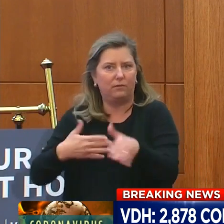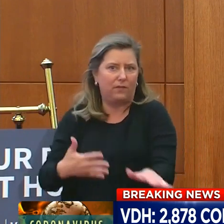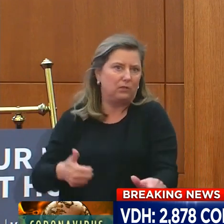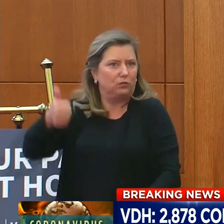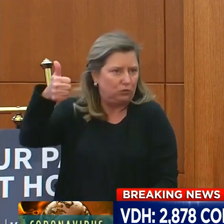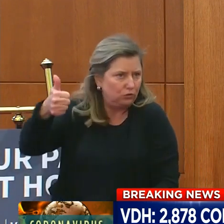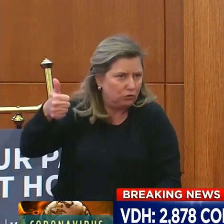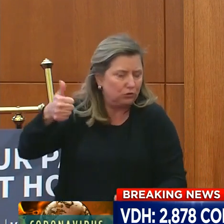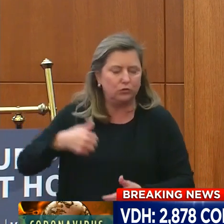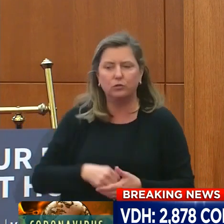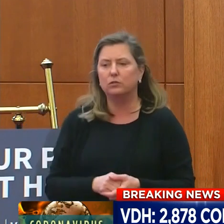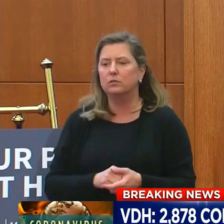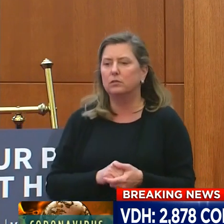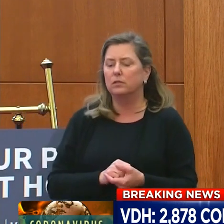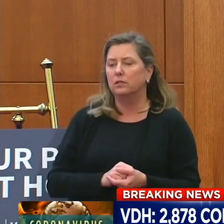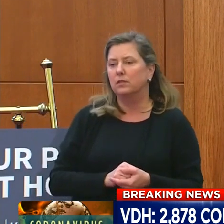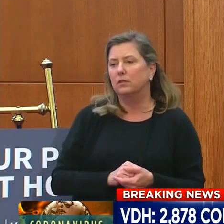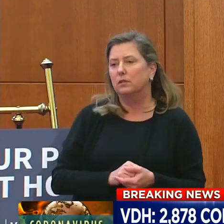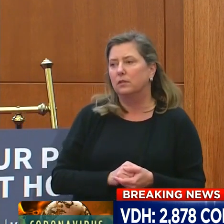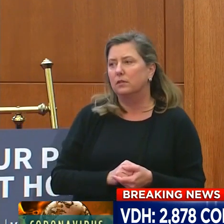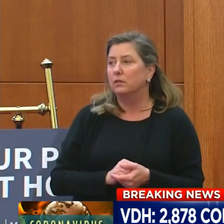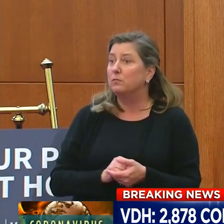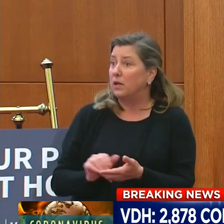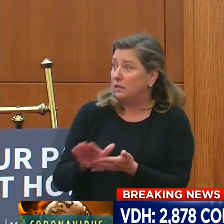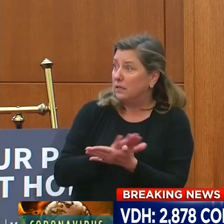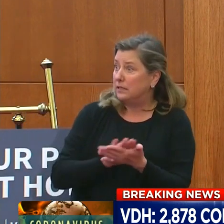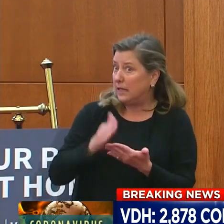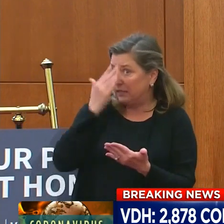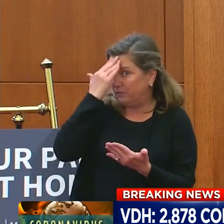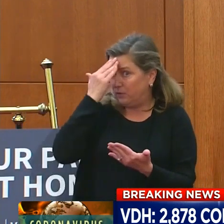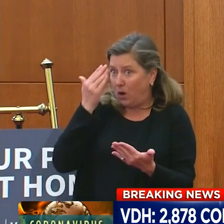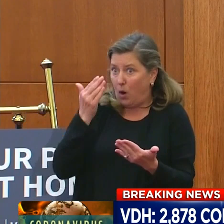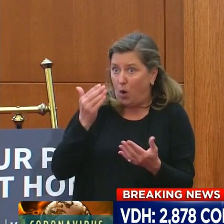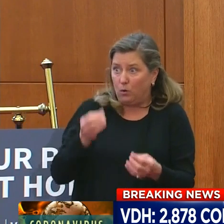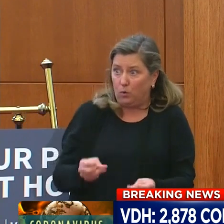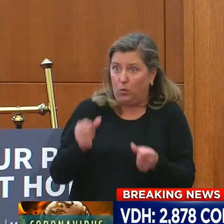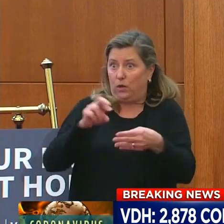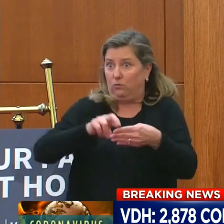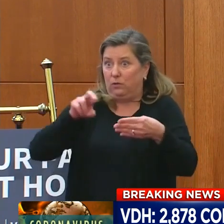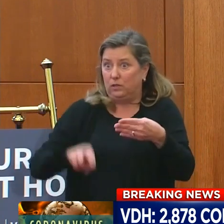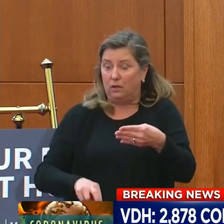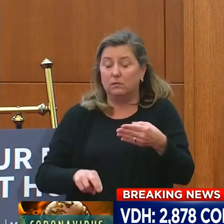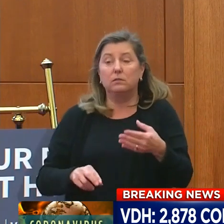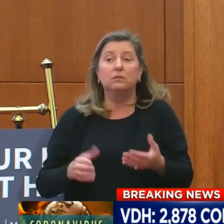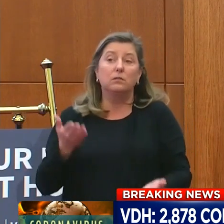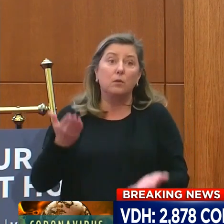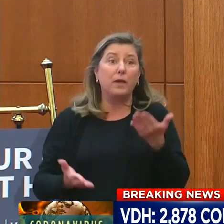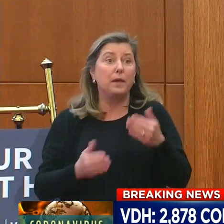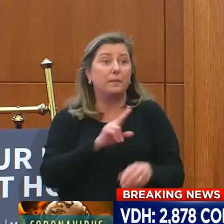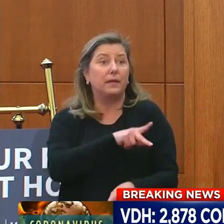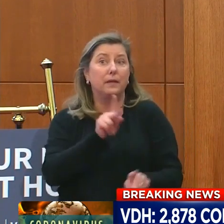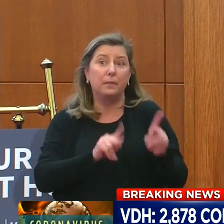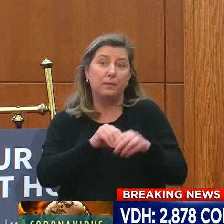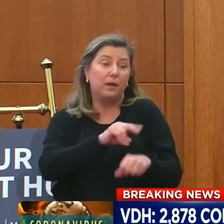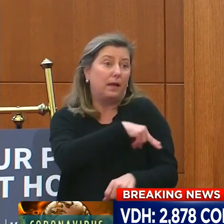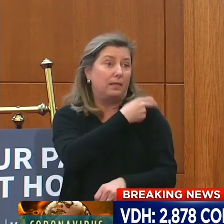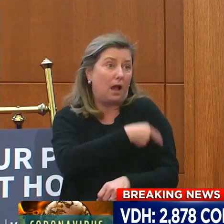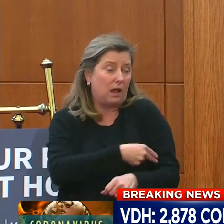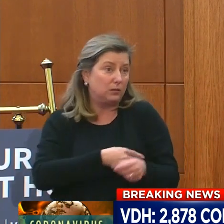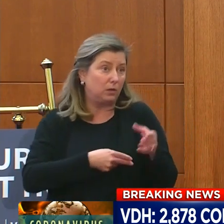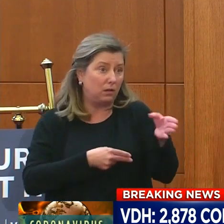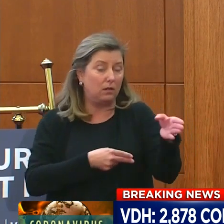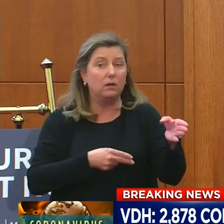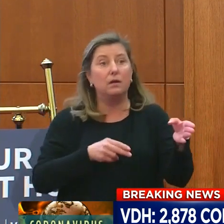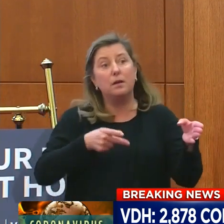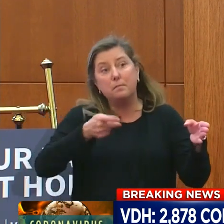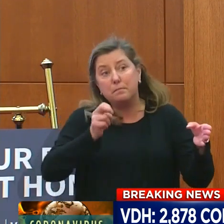very helpful to know right away. So we've had folks in a hospital with a lab pending, but they send a sample to the state